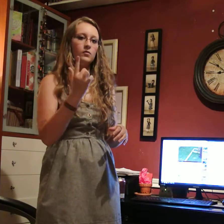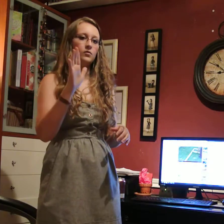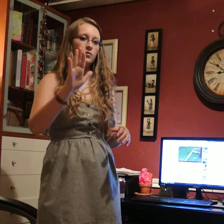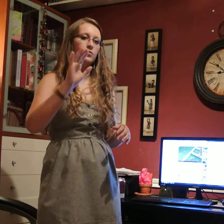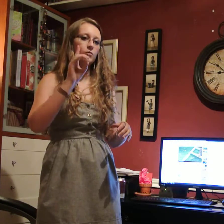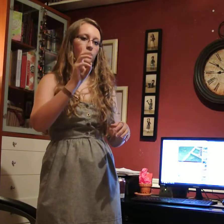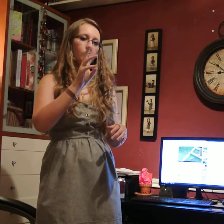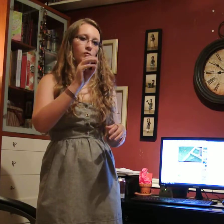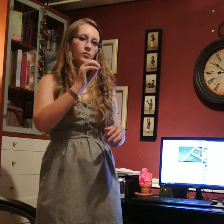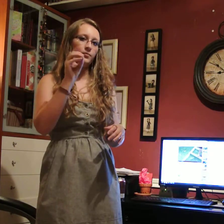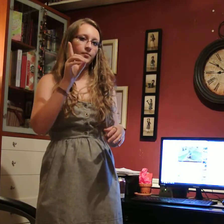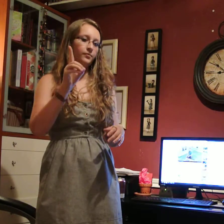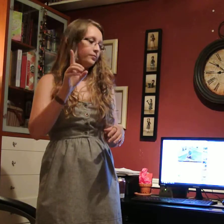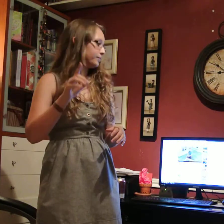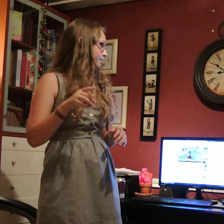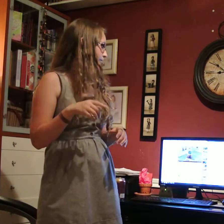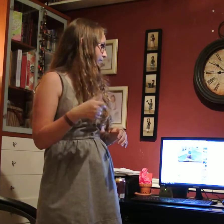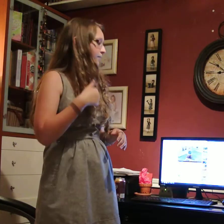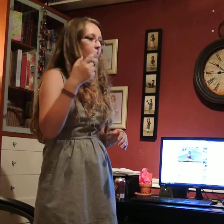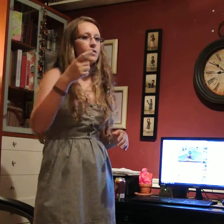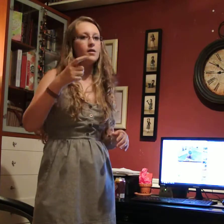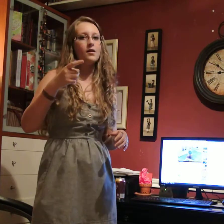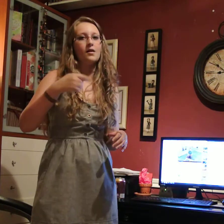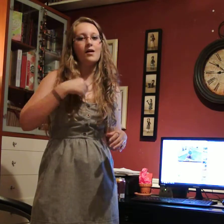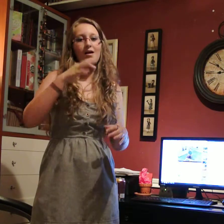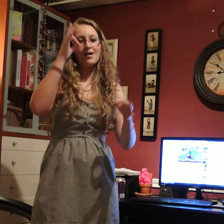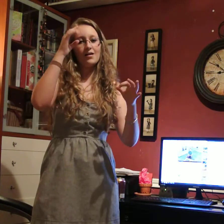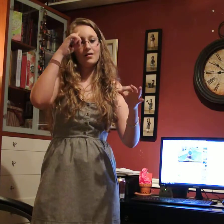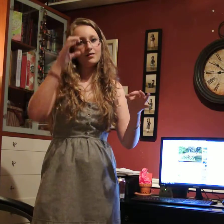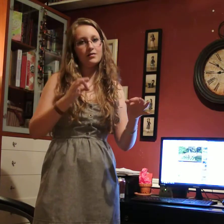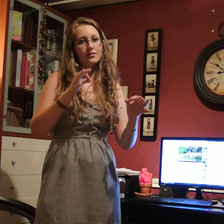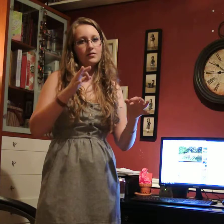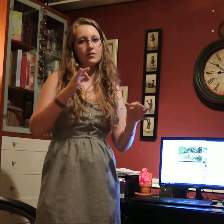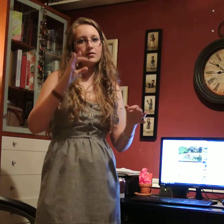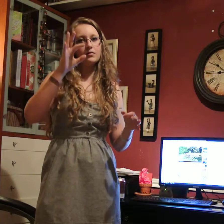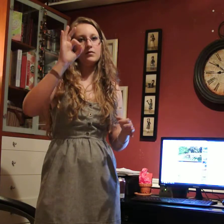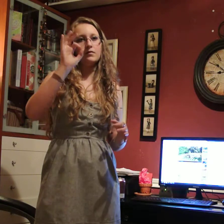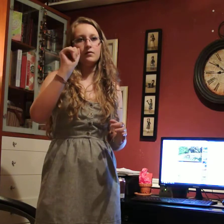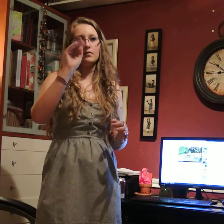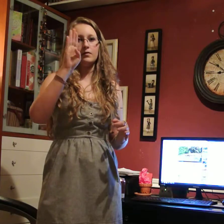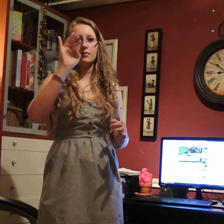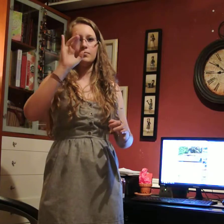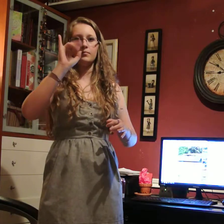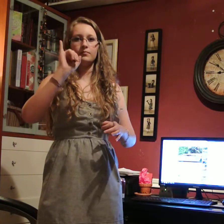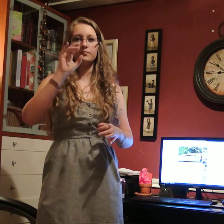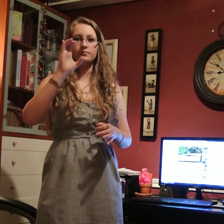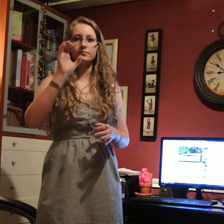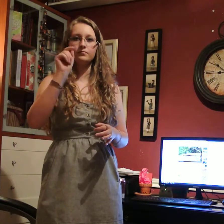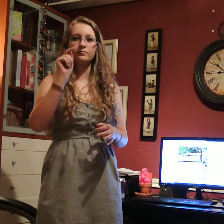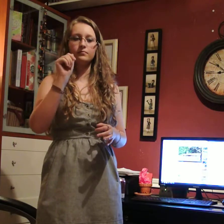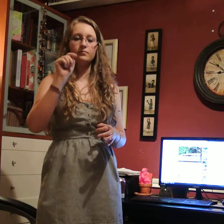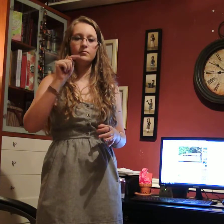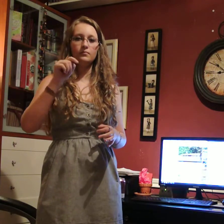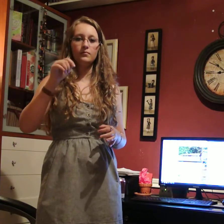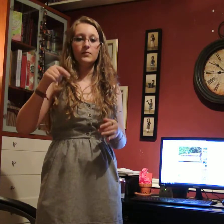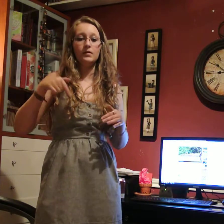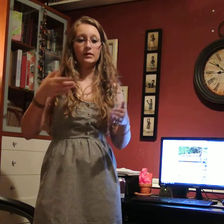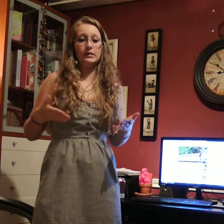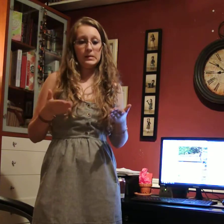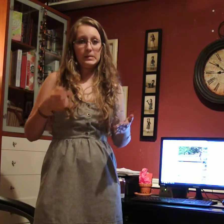your workflow a little bit quicker because you don't have to measure and cut each joist as you go along. Okay, we're nearly there. We've got our decking frame in place.